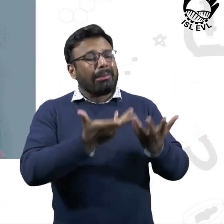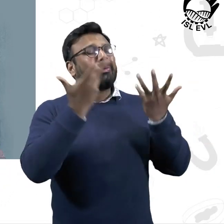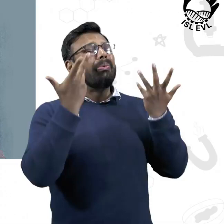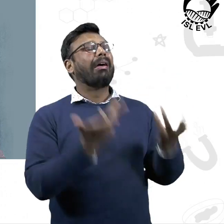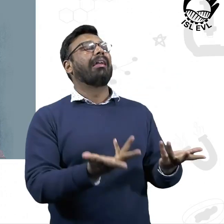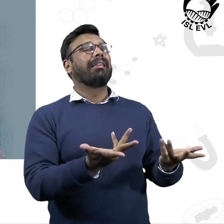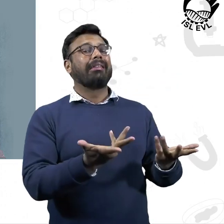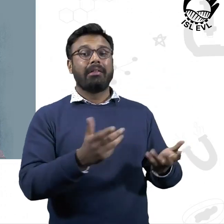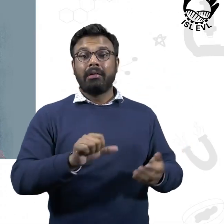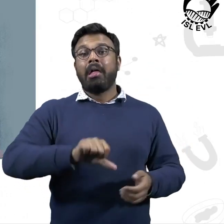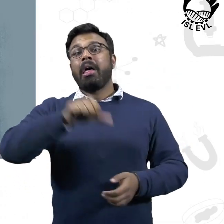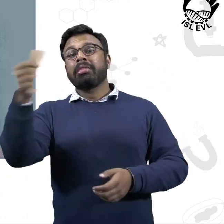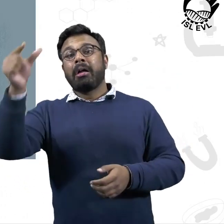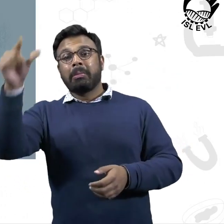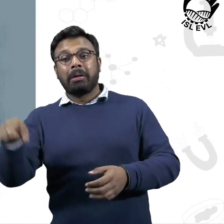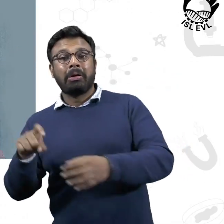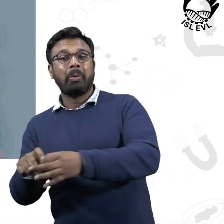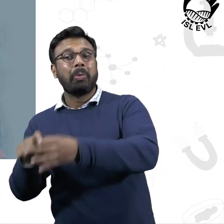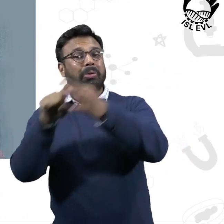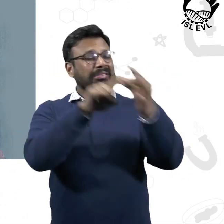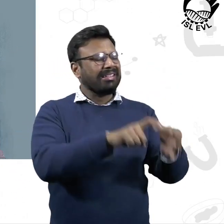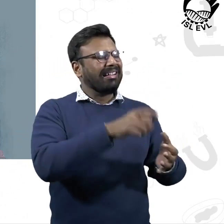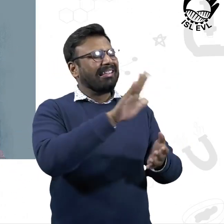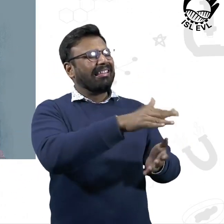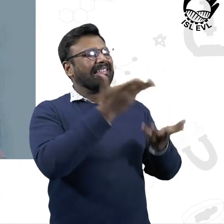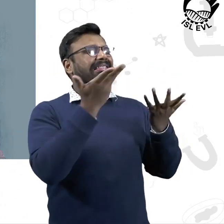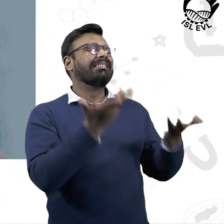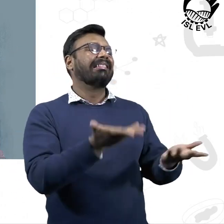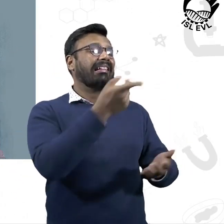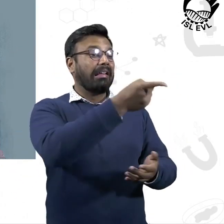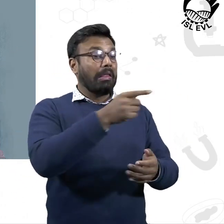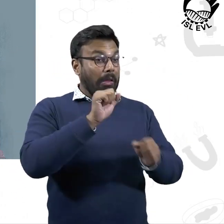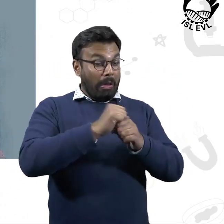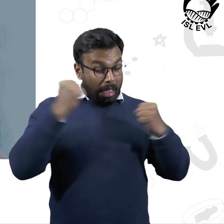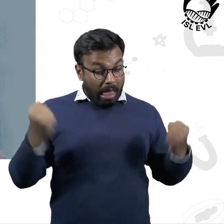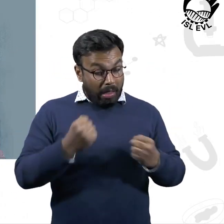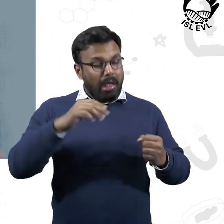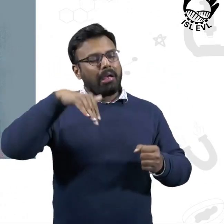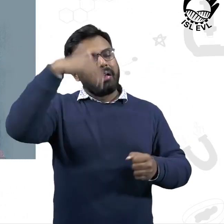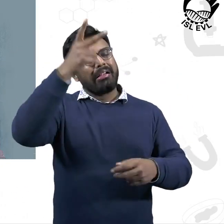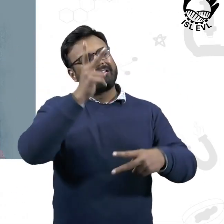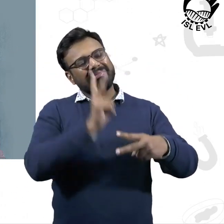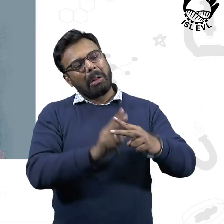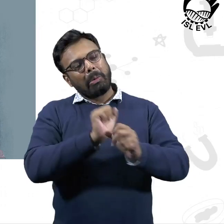People said that her research won't change anything for her.